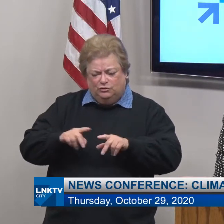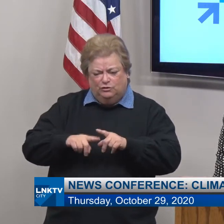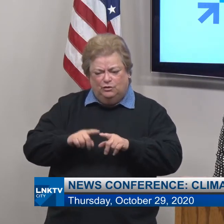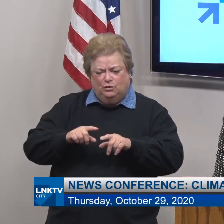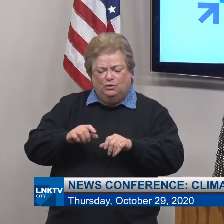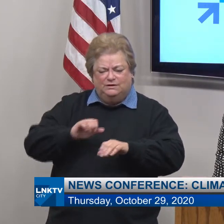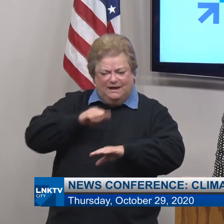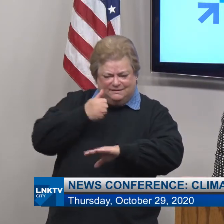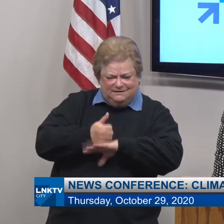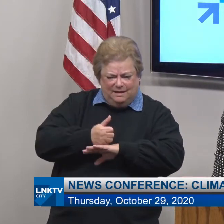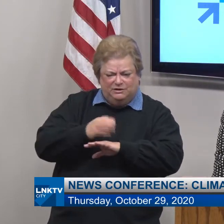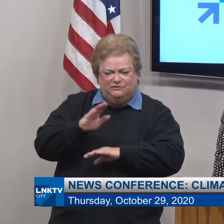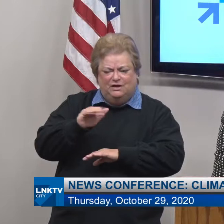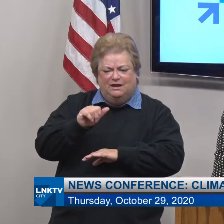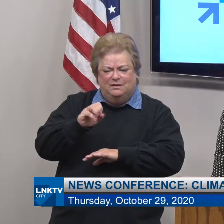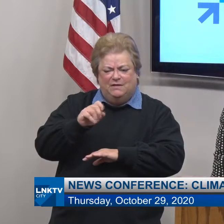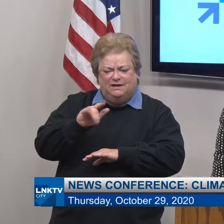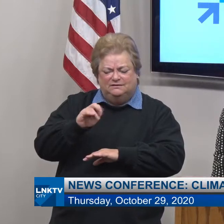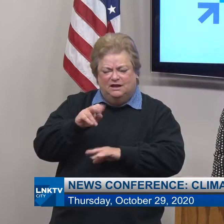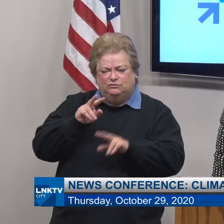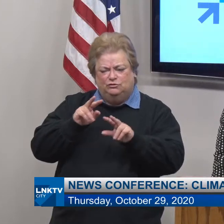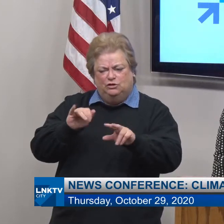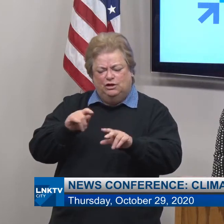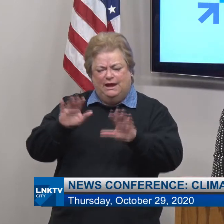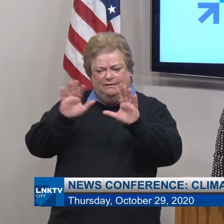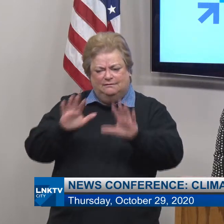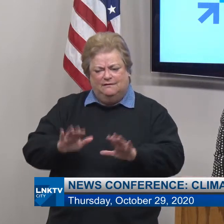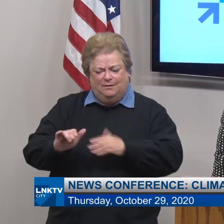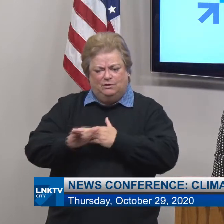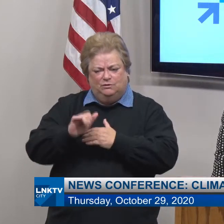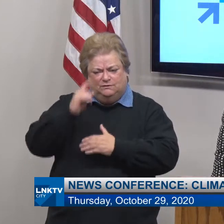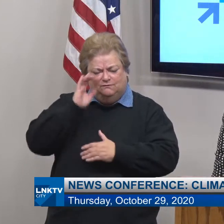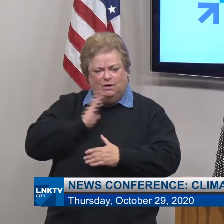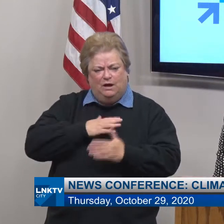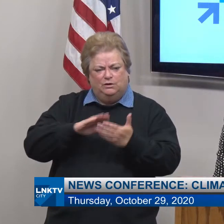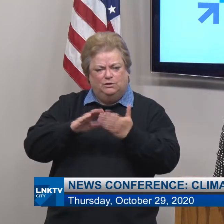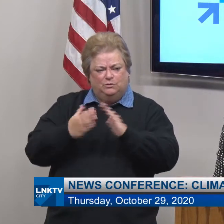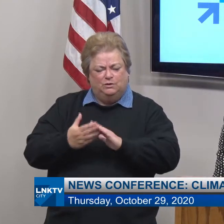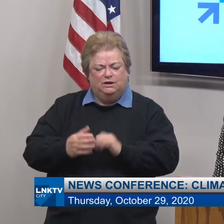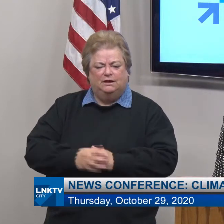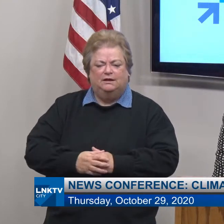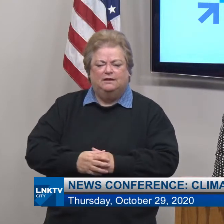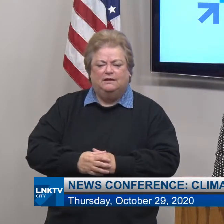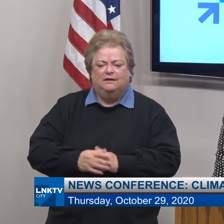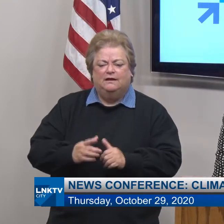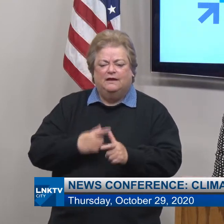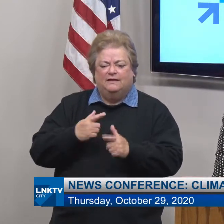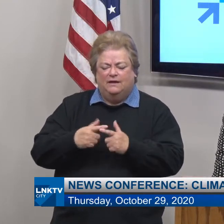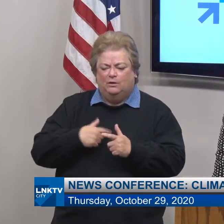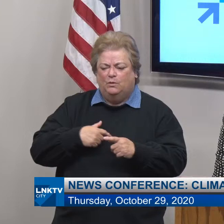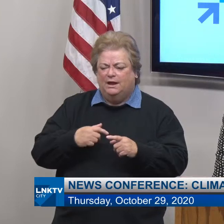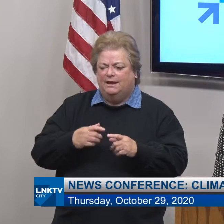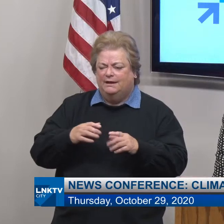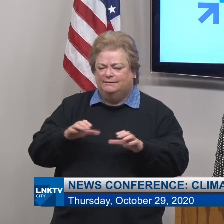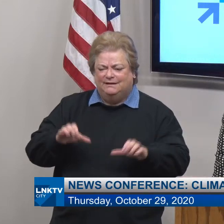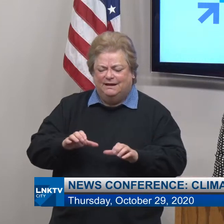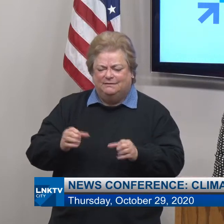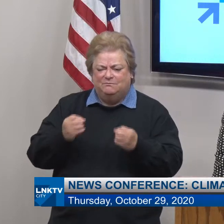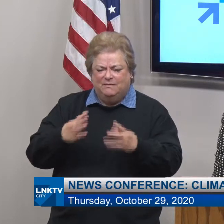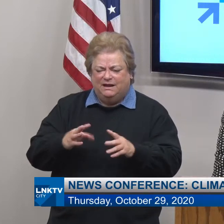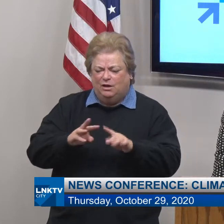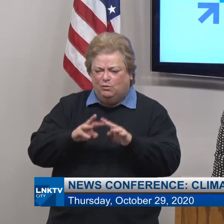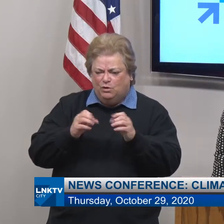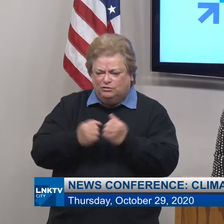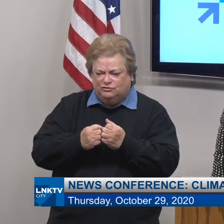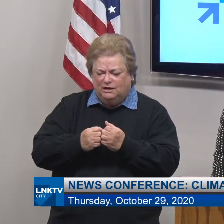baselines and understand possible climate risks to our community. We then facilitated multiple workshops, full group